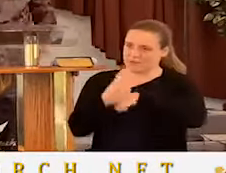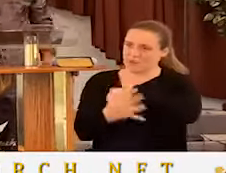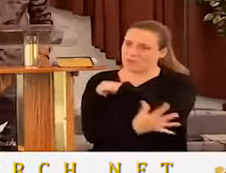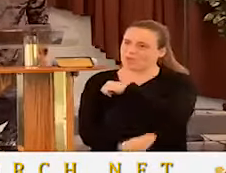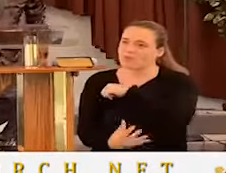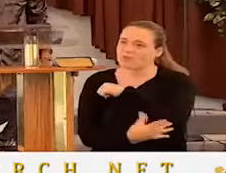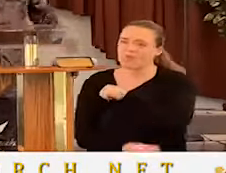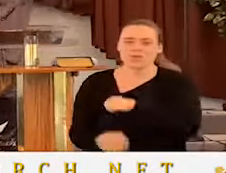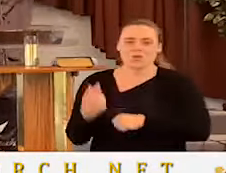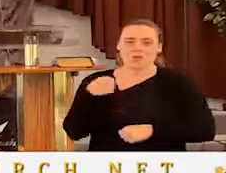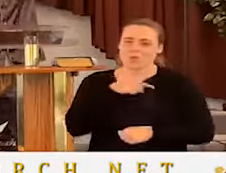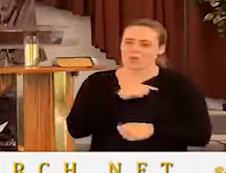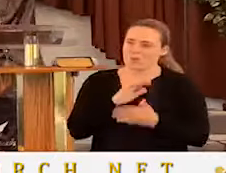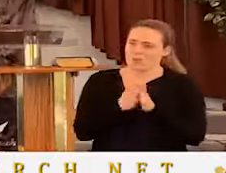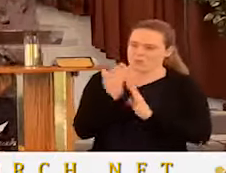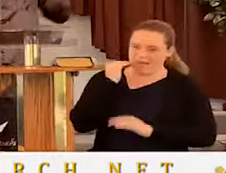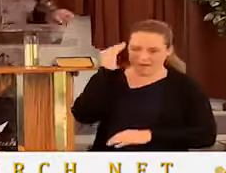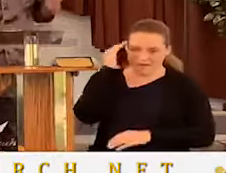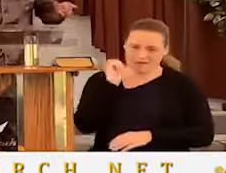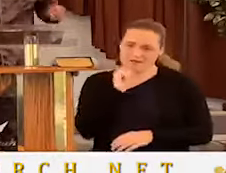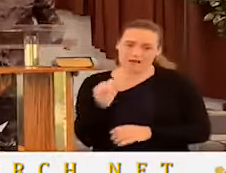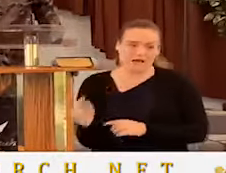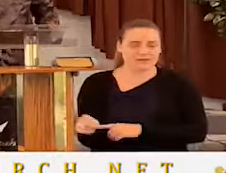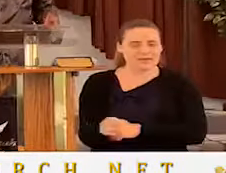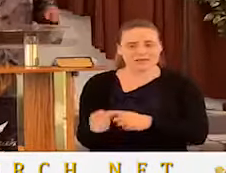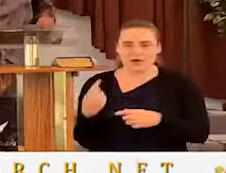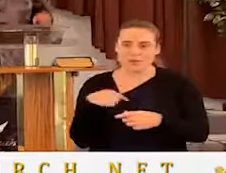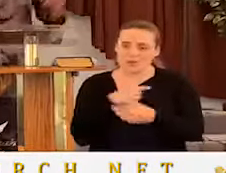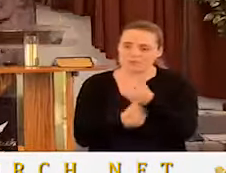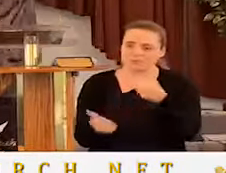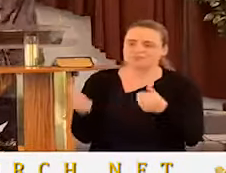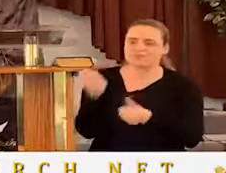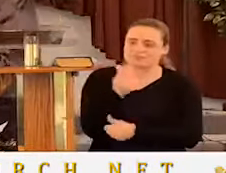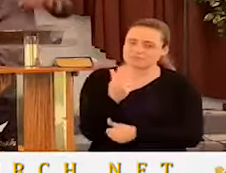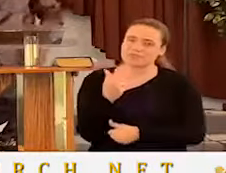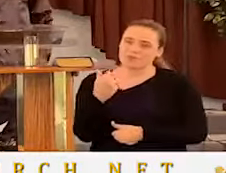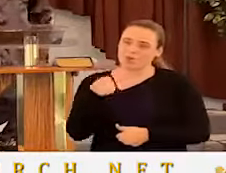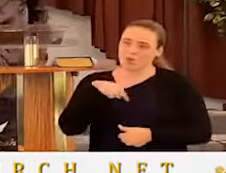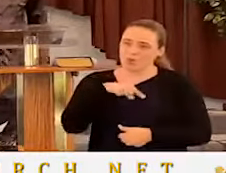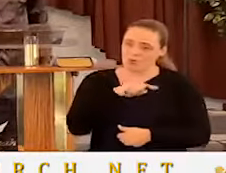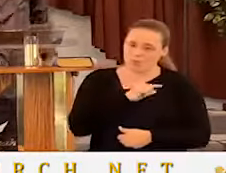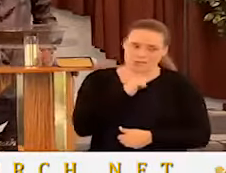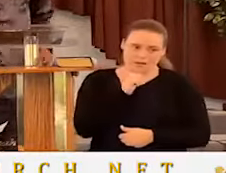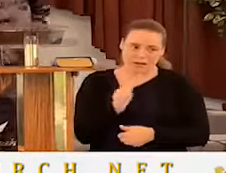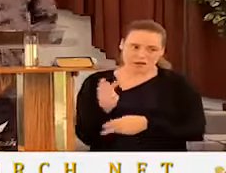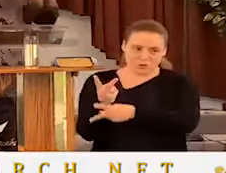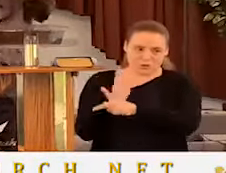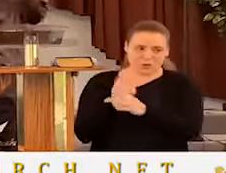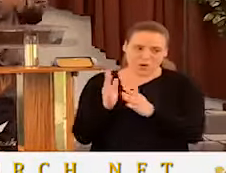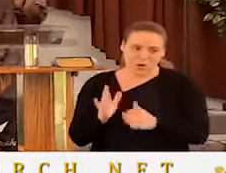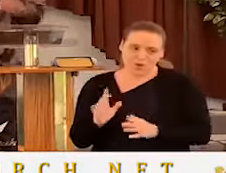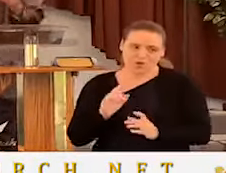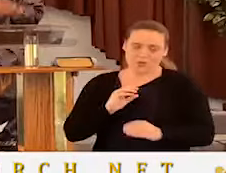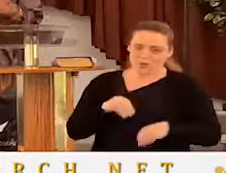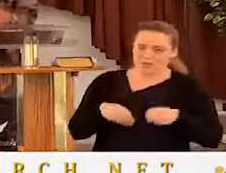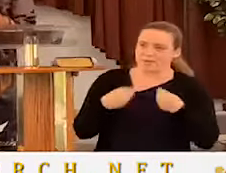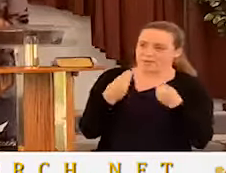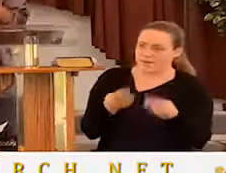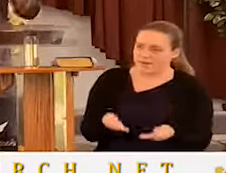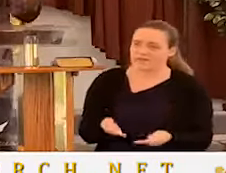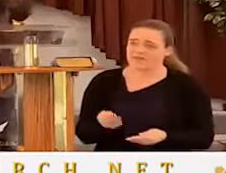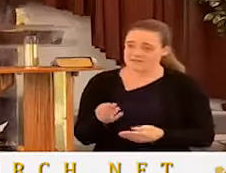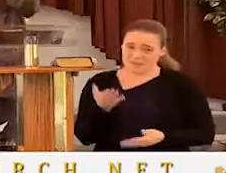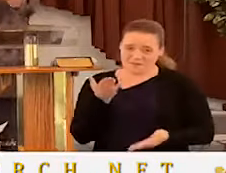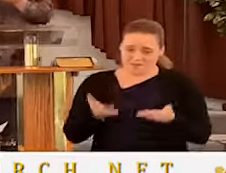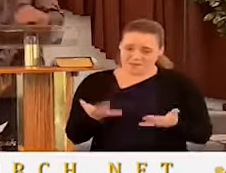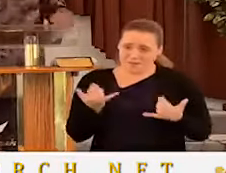the head and not the tail, the lender and not the borrower. We are above and not beneath. I may be on welfare right